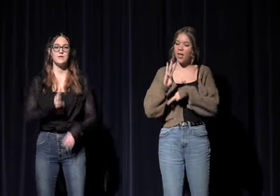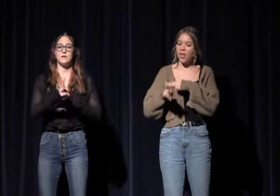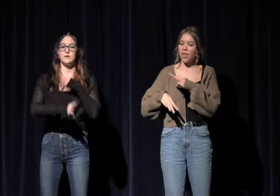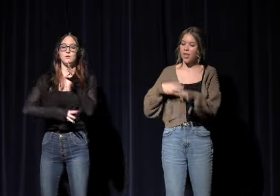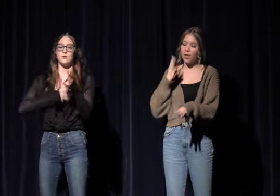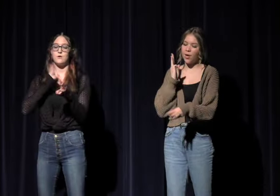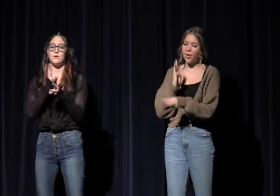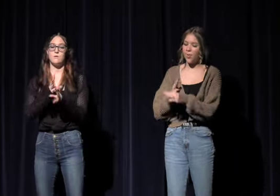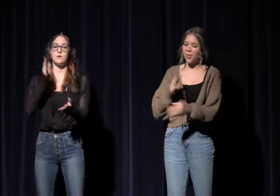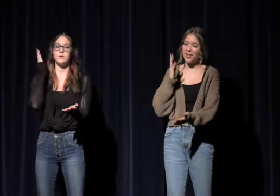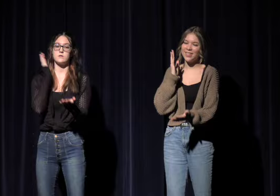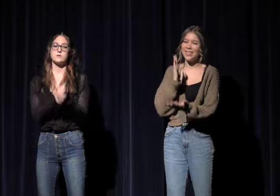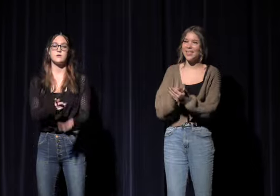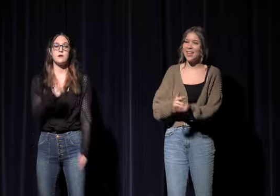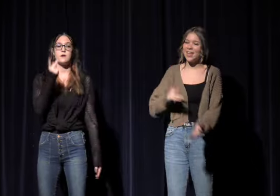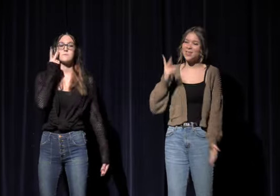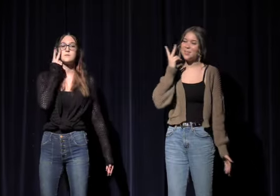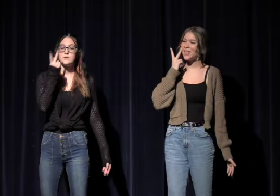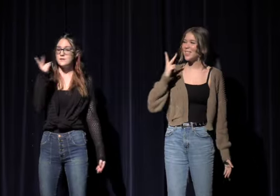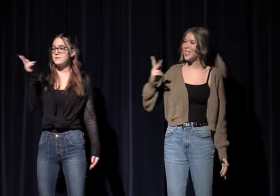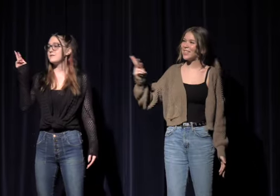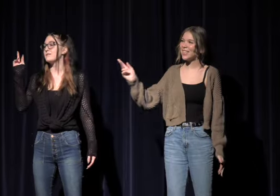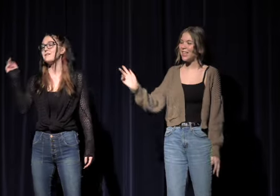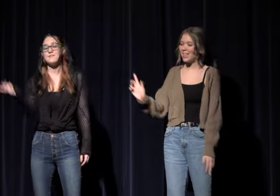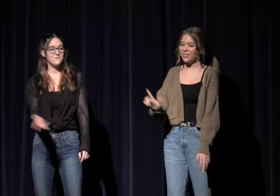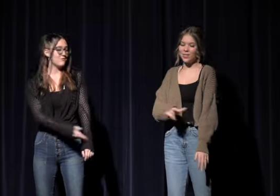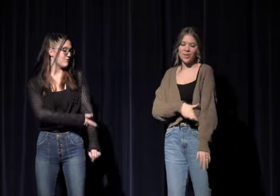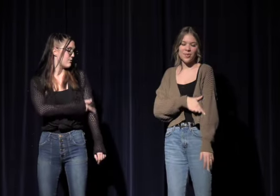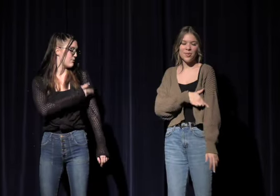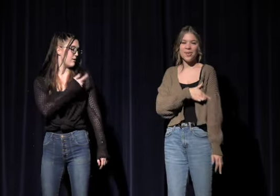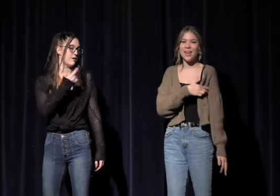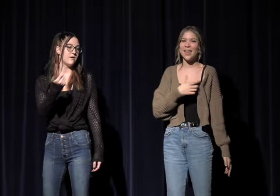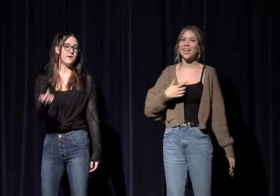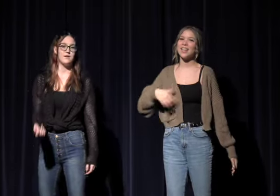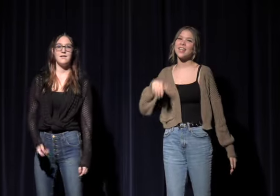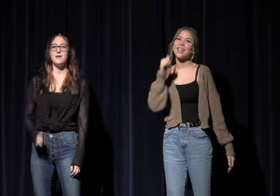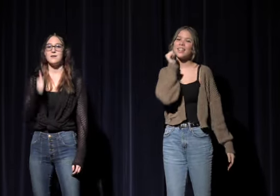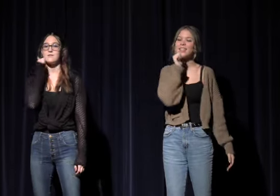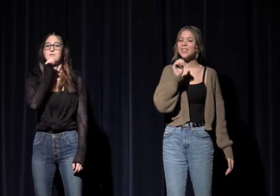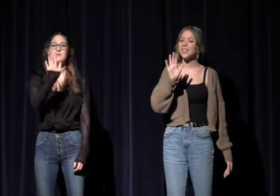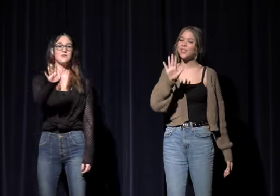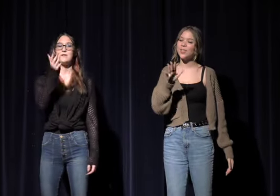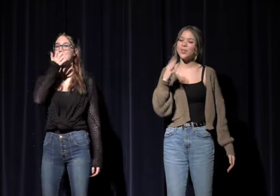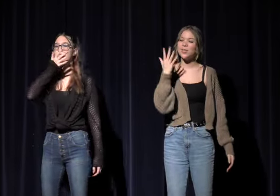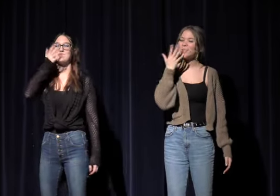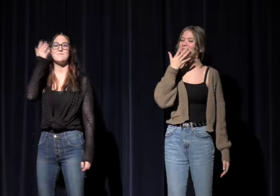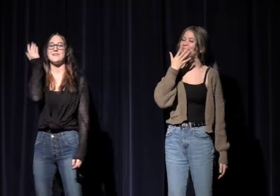The whole world stops and stares for a while Cause, girl, you're amazing